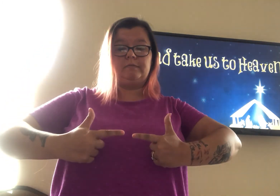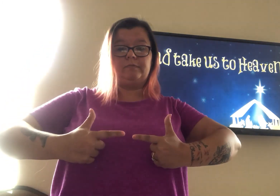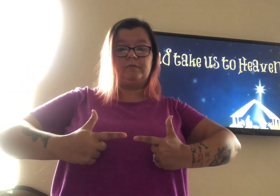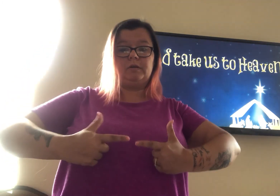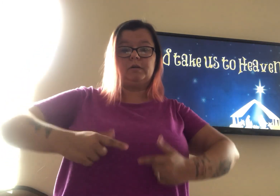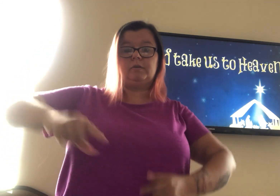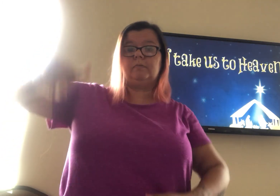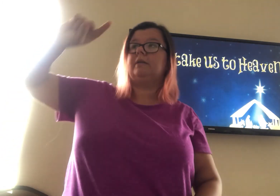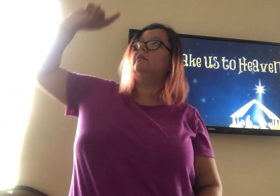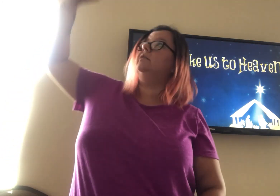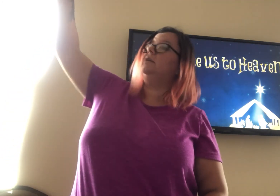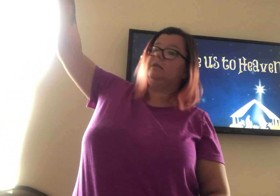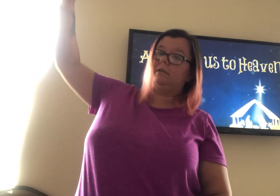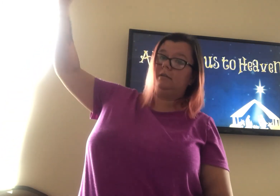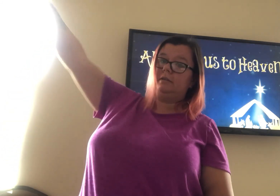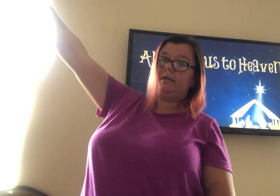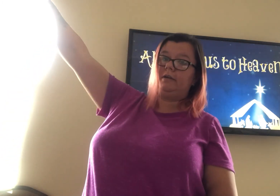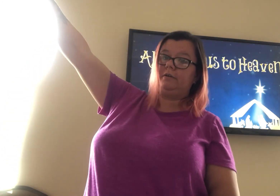with thee there.